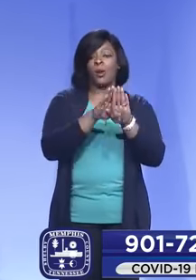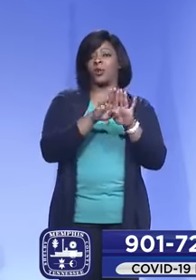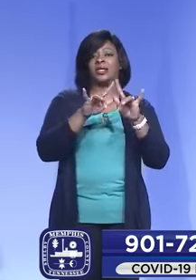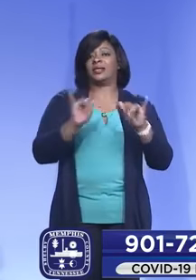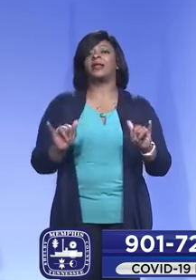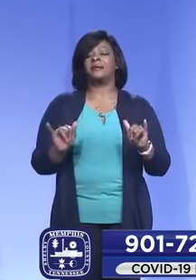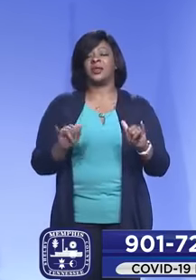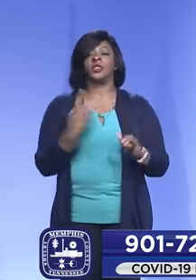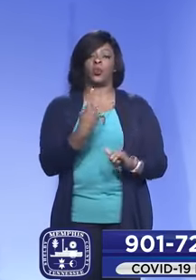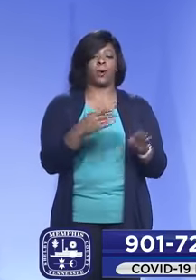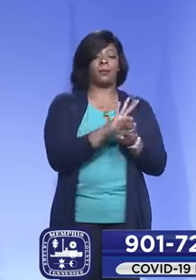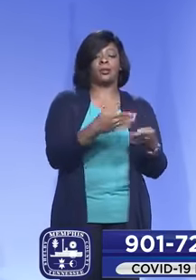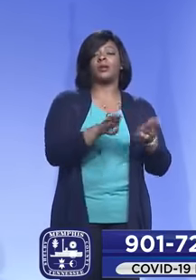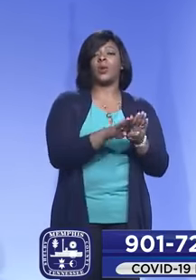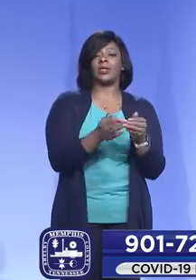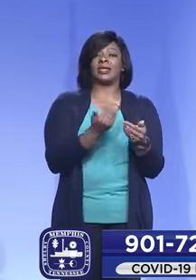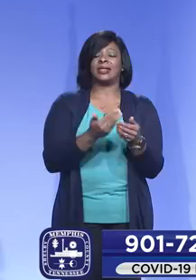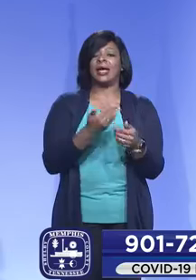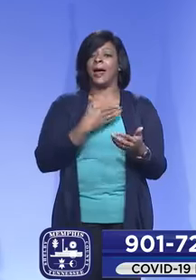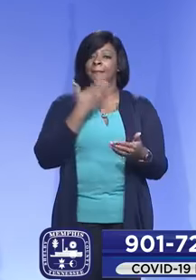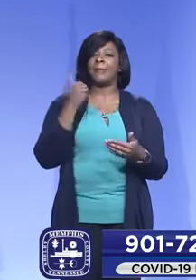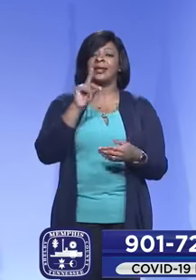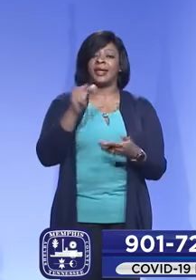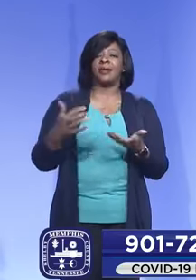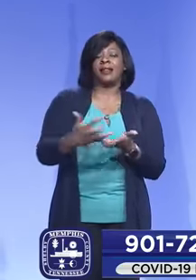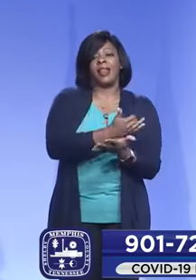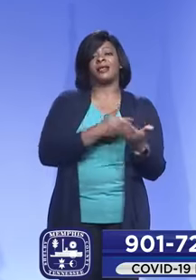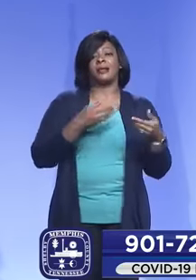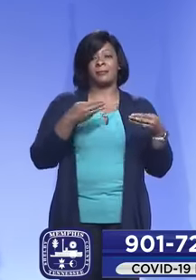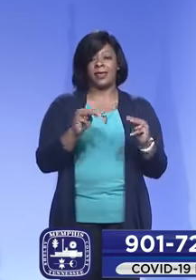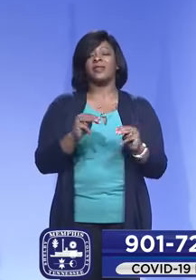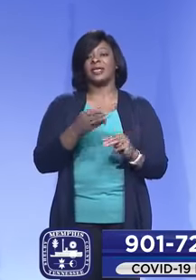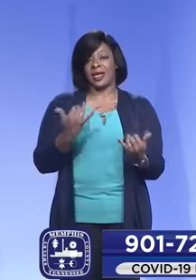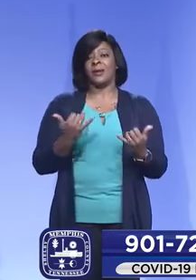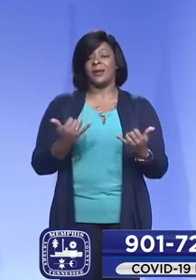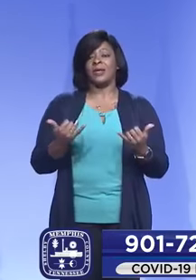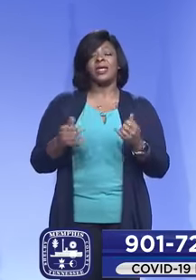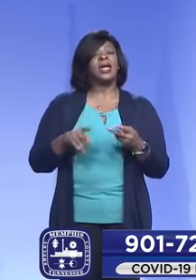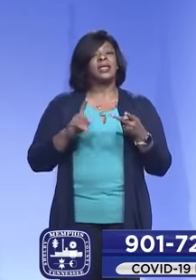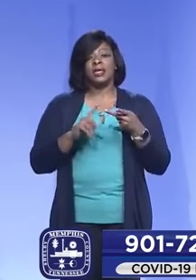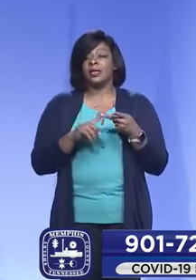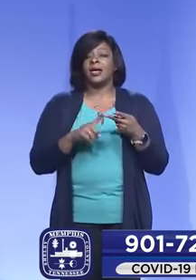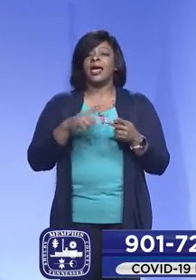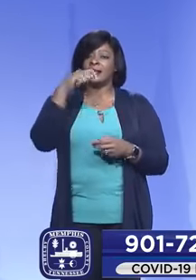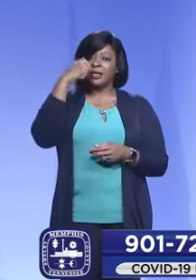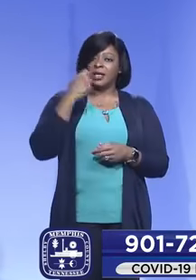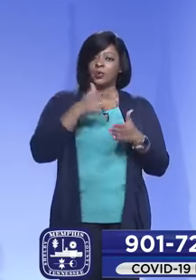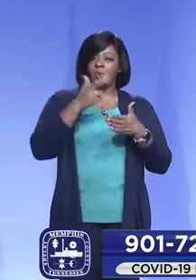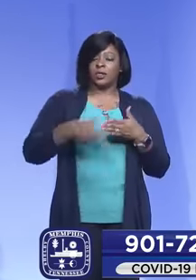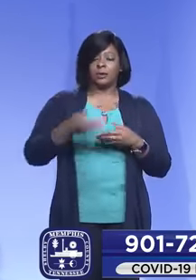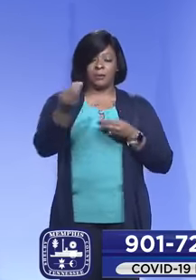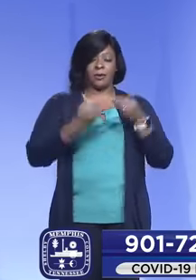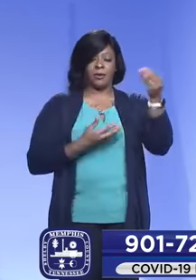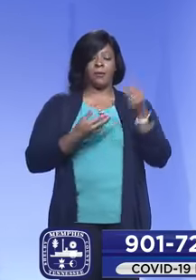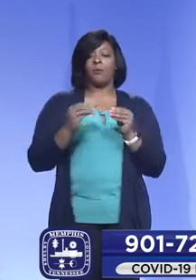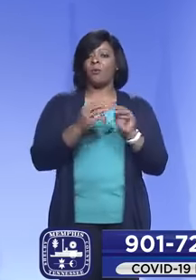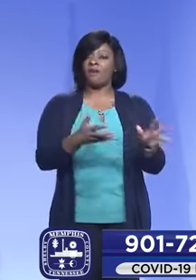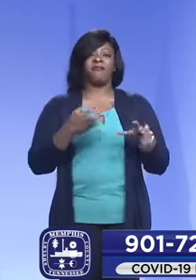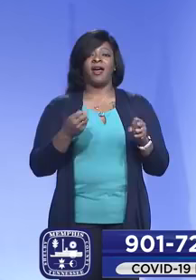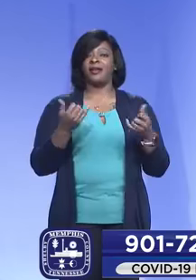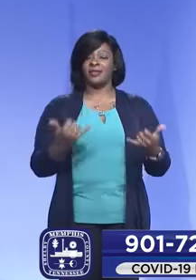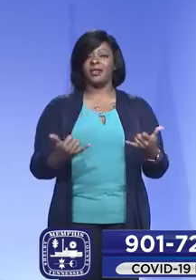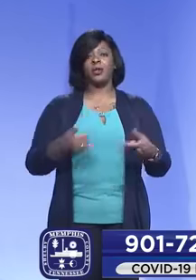in a given category, because we have better data collection methodologies. The other is test results come in very quickly now.